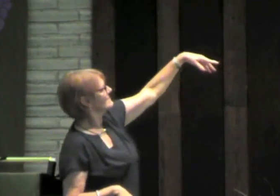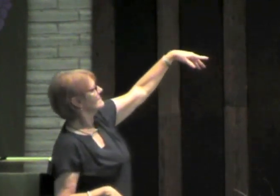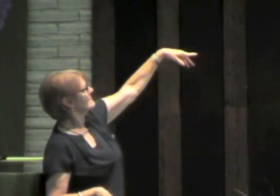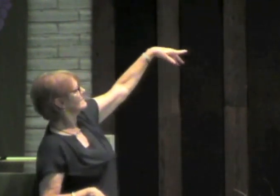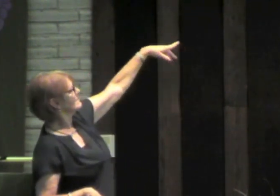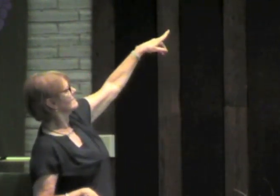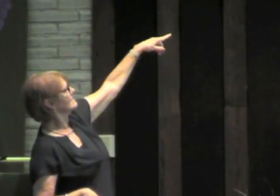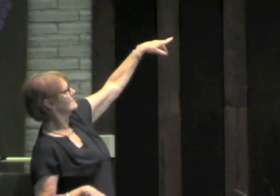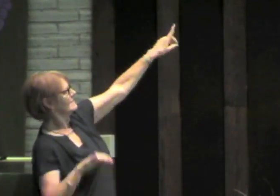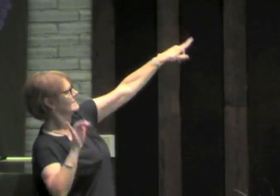area.